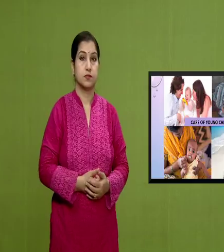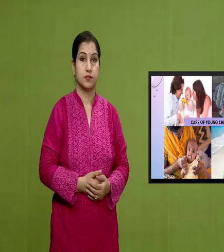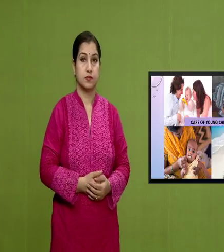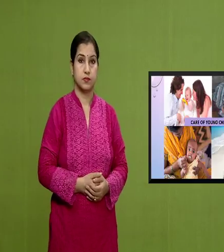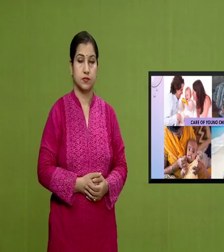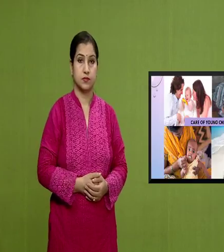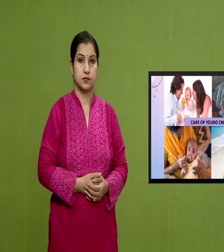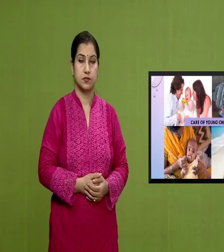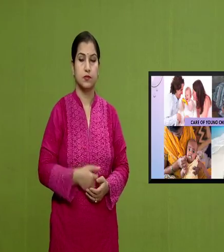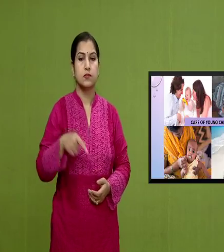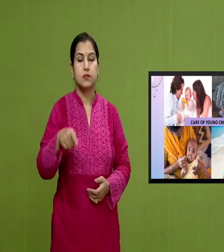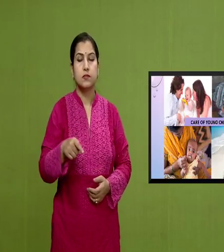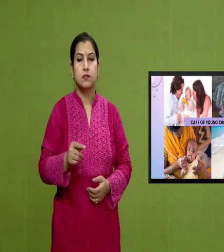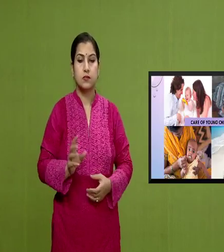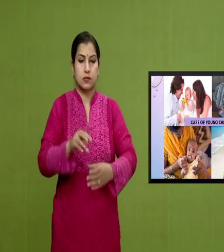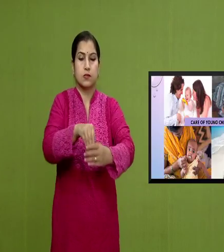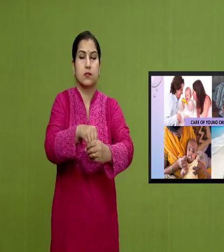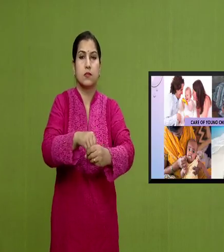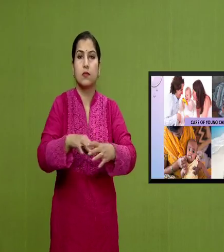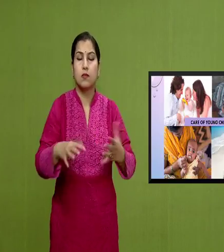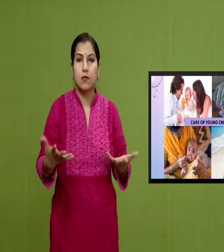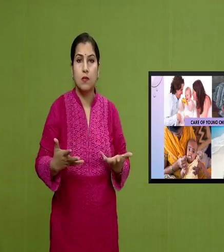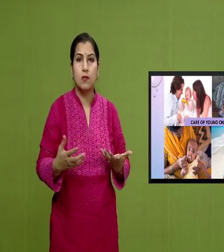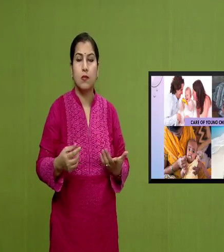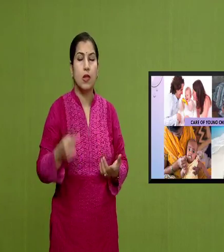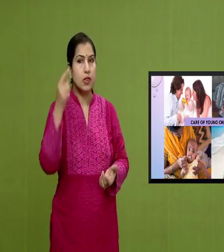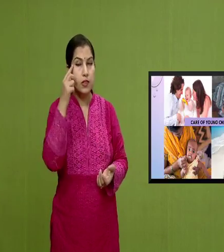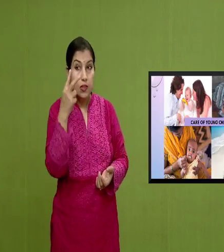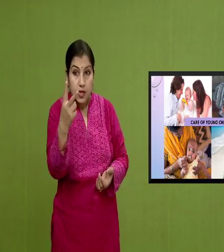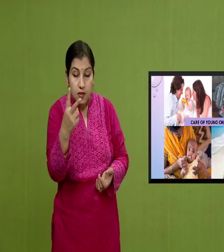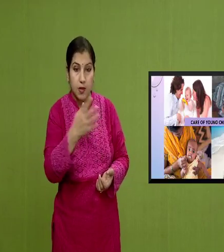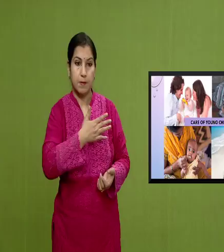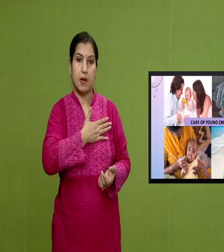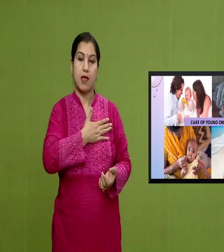indulge in make-believe play.